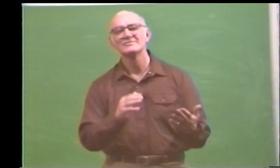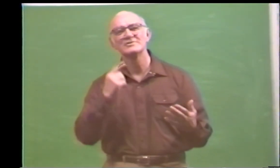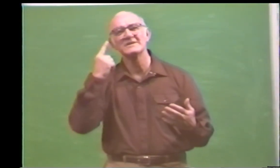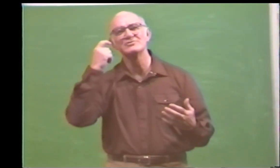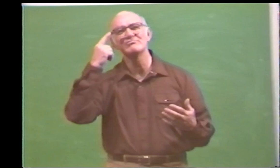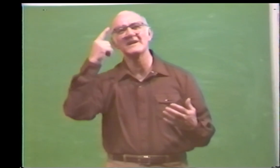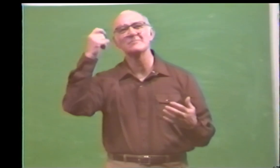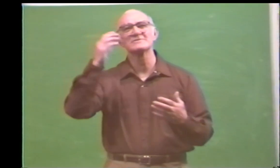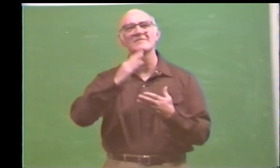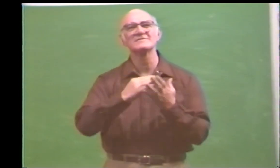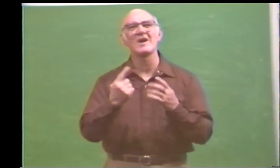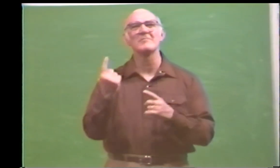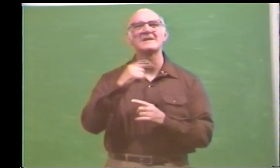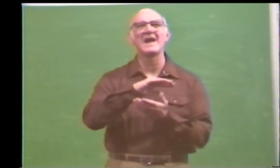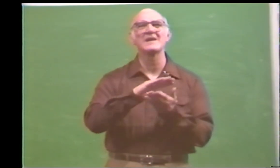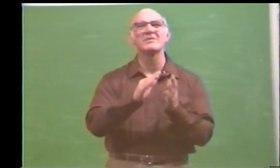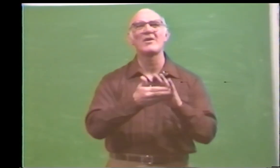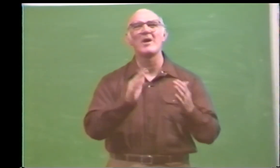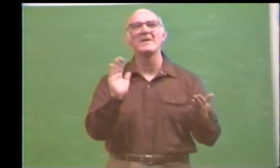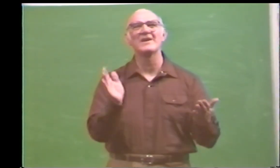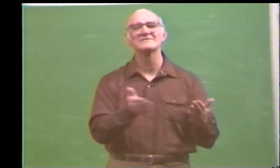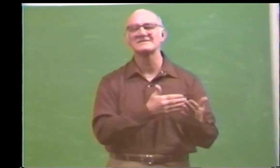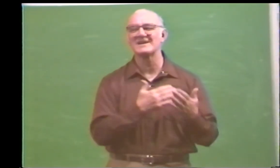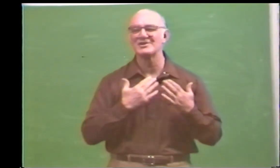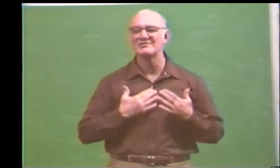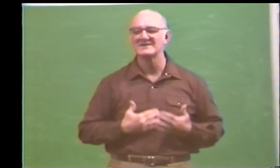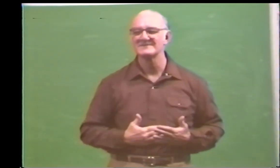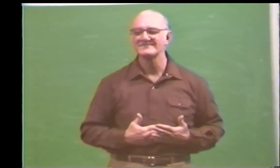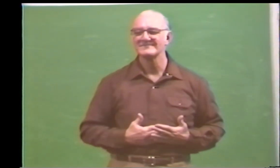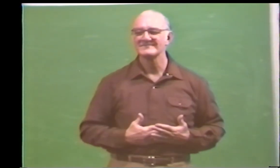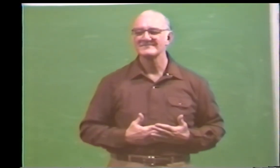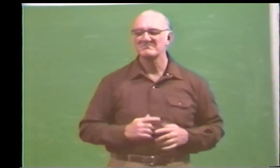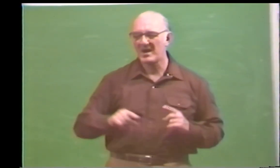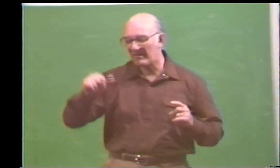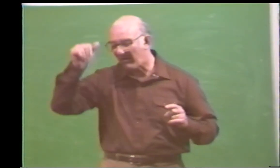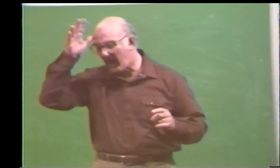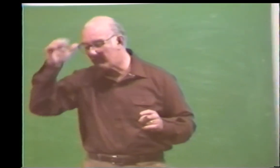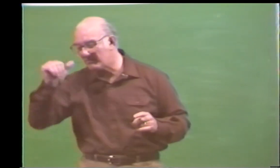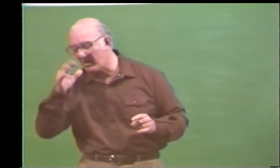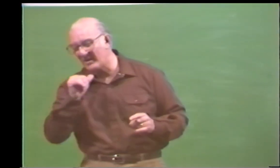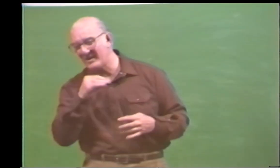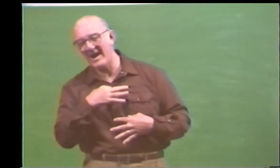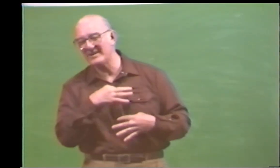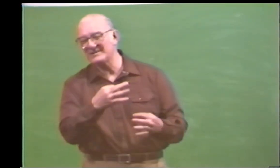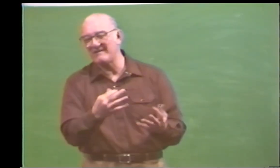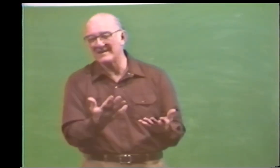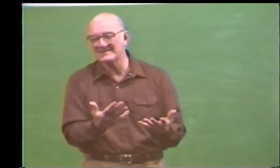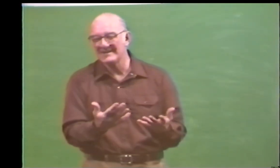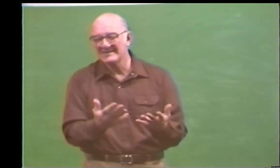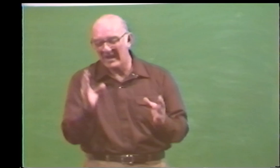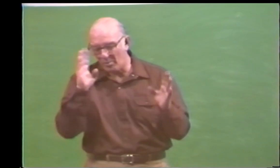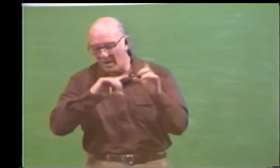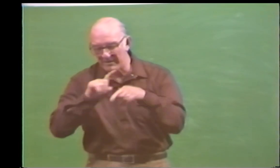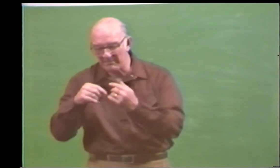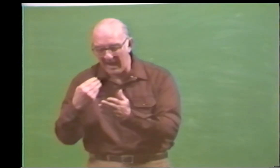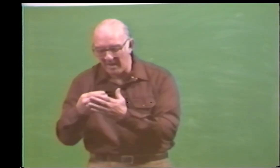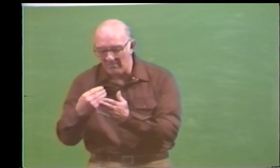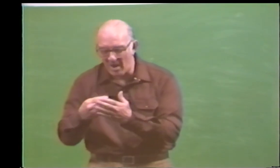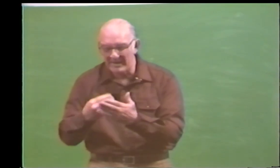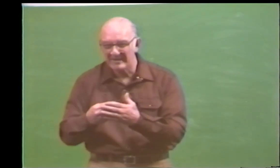She dreams of someday becoming a singer. But her father and mother are not interested. They're worried about money.